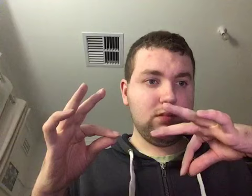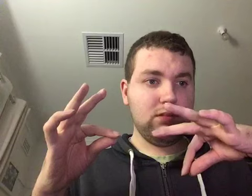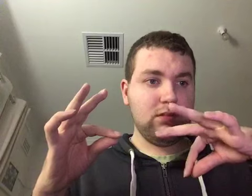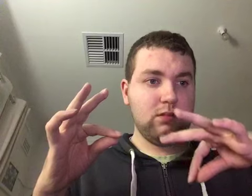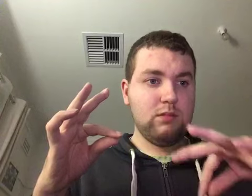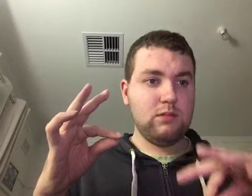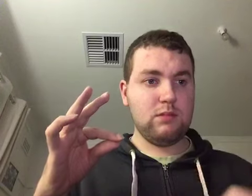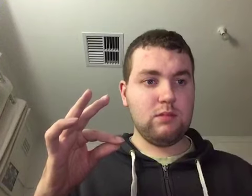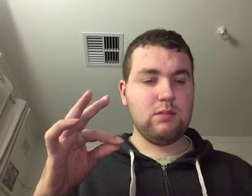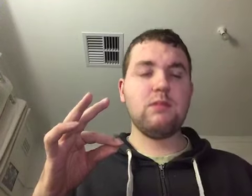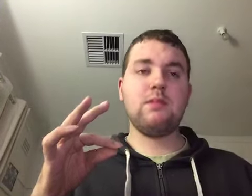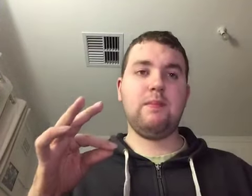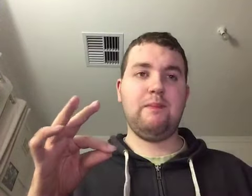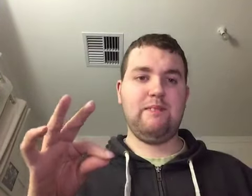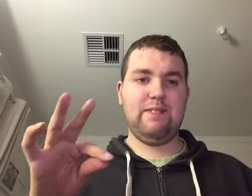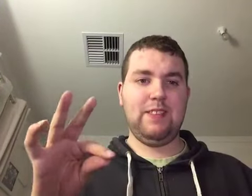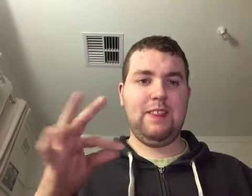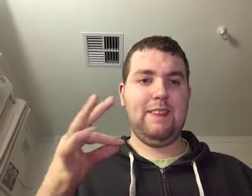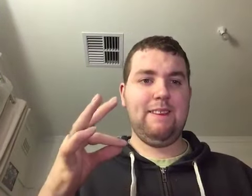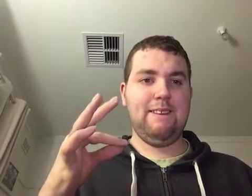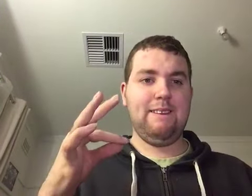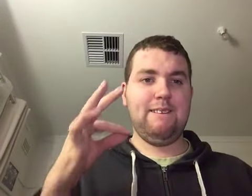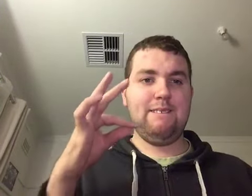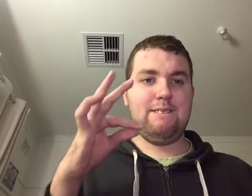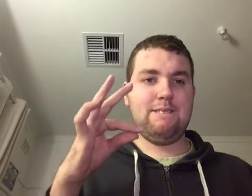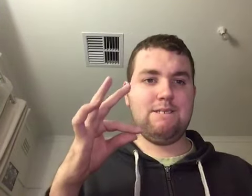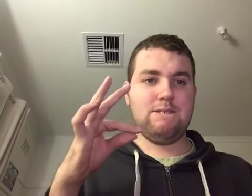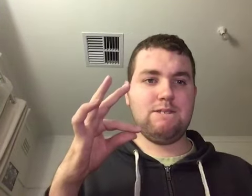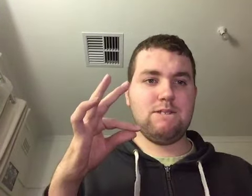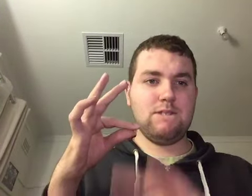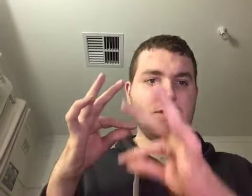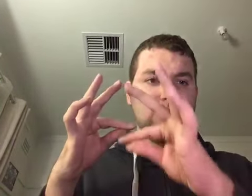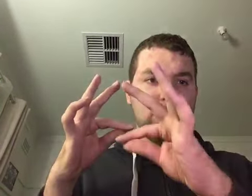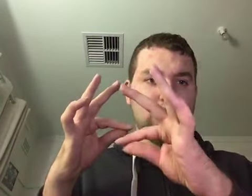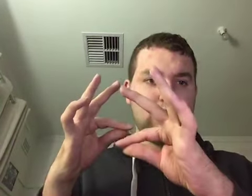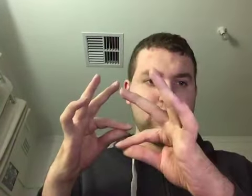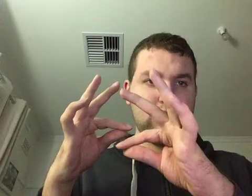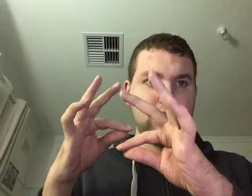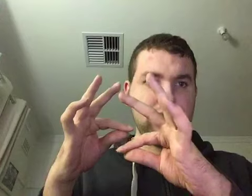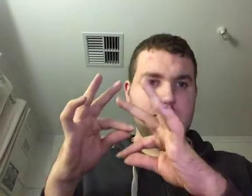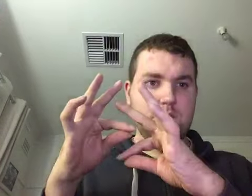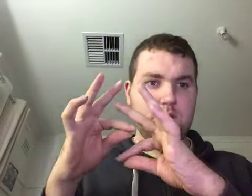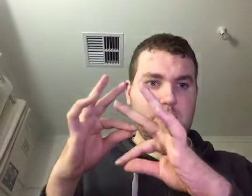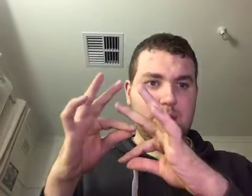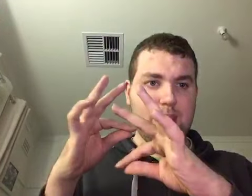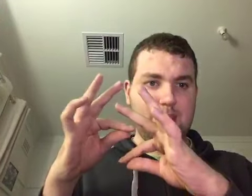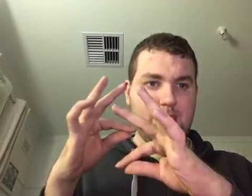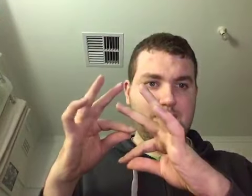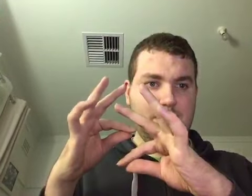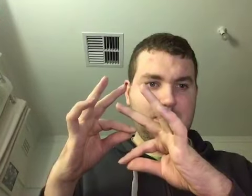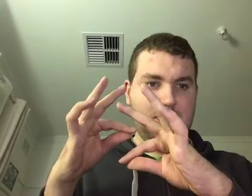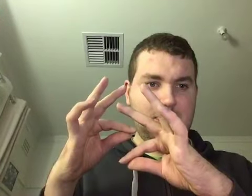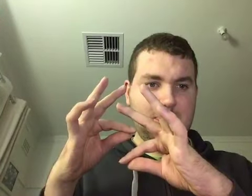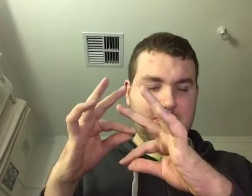No, it's not another evil robot. It's an evil slime bot. It's a totally different thing. A slime bot if you want my cover, then it's got me